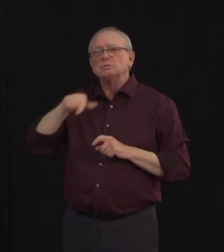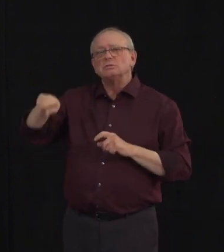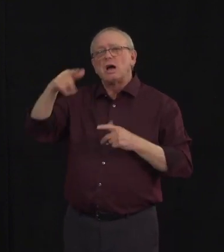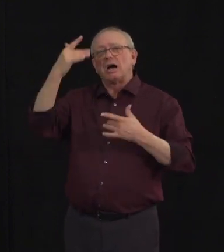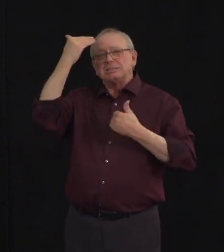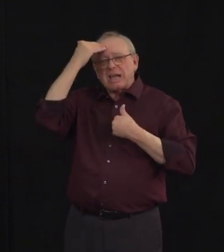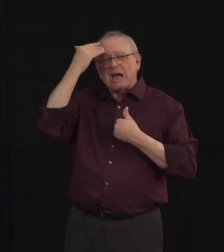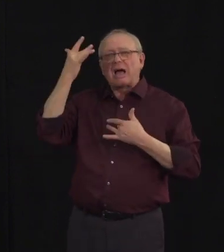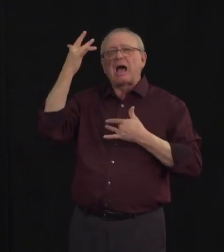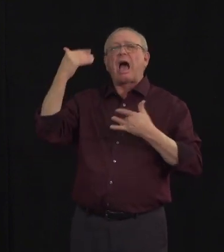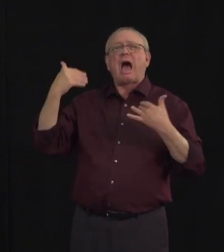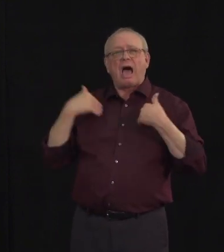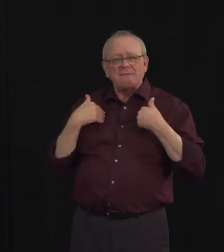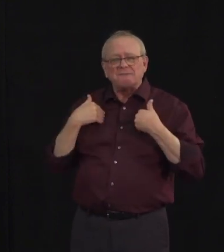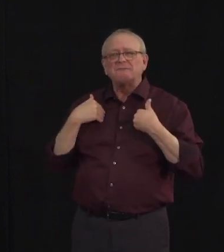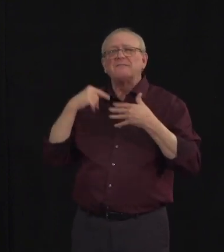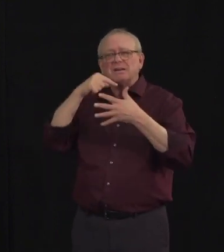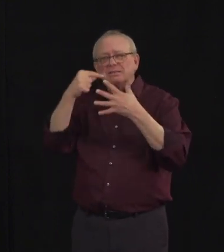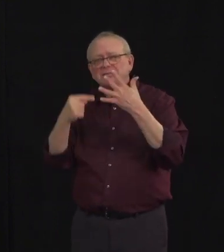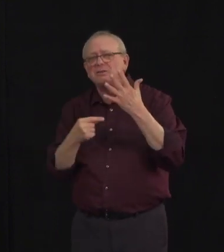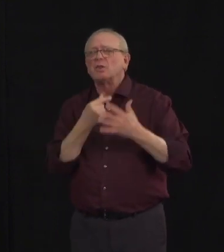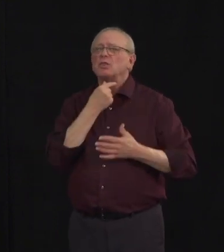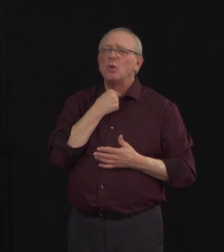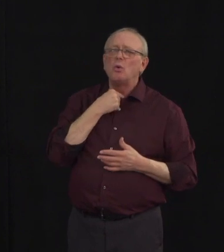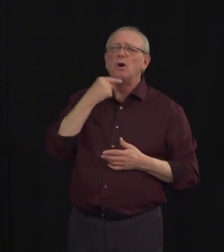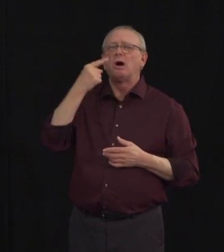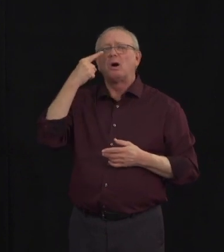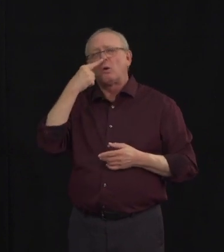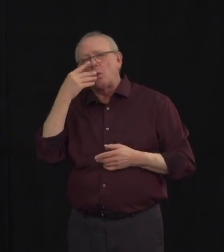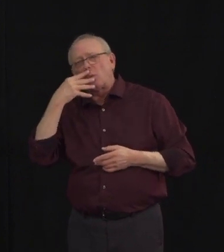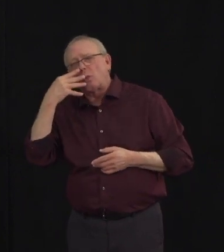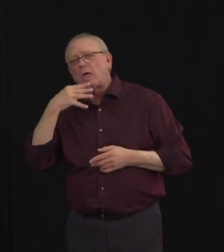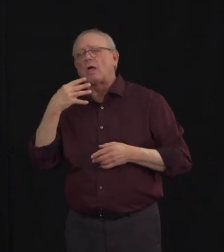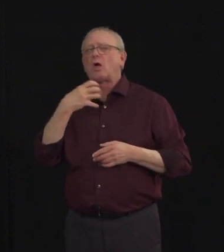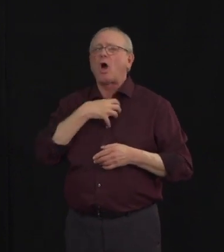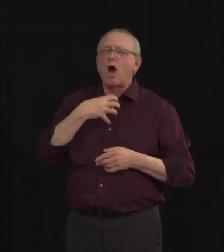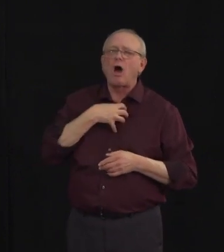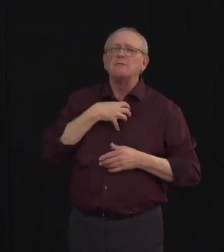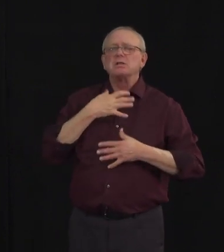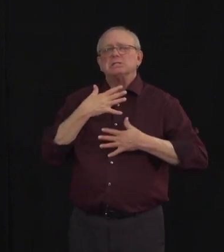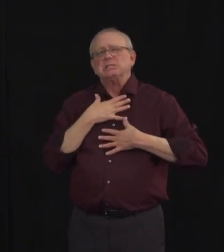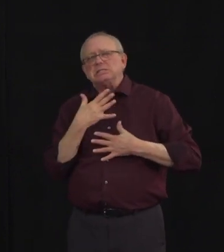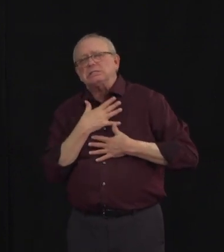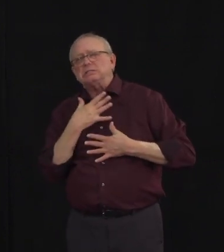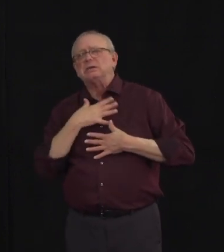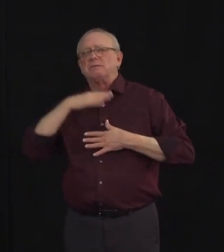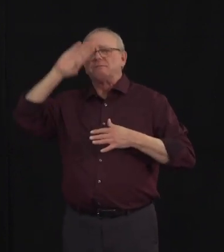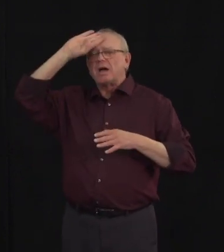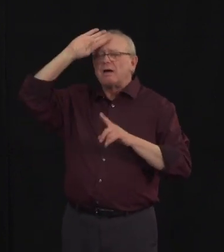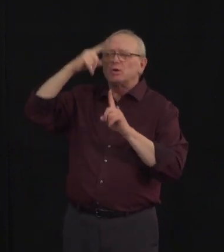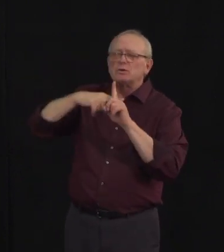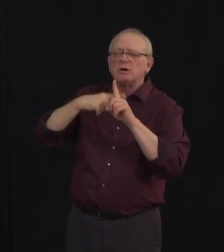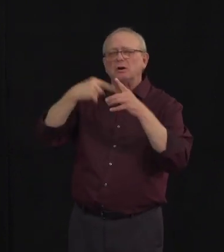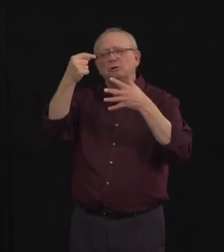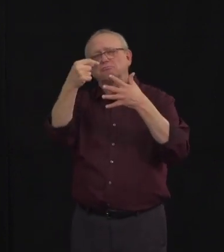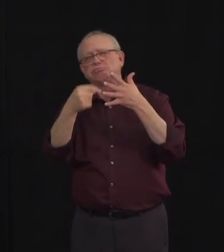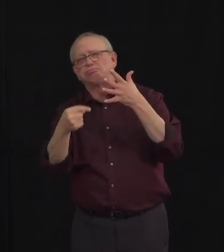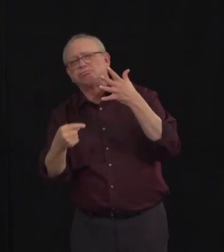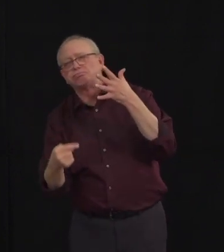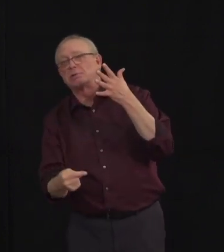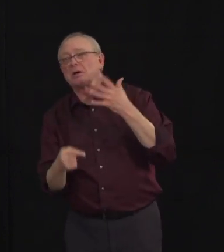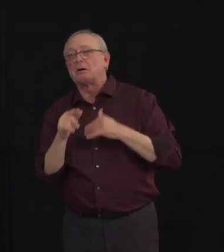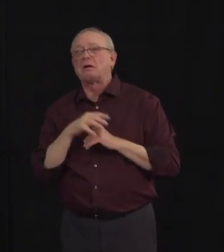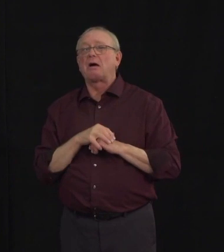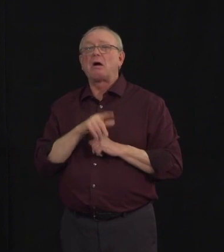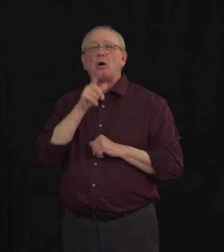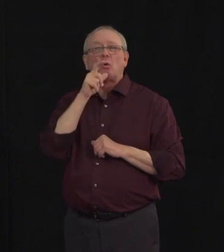who are sick is the most important way to track virus spread, and I encourage all Albertans who have any of the symptoms listed to use